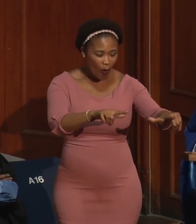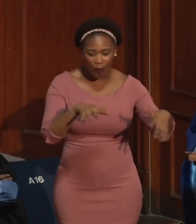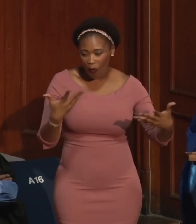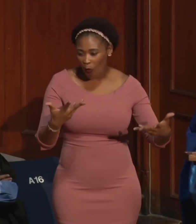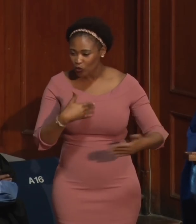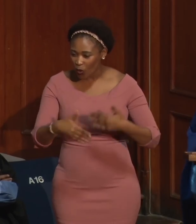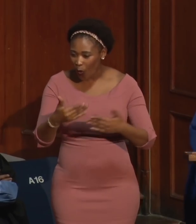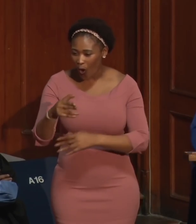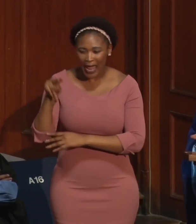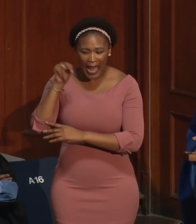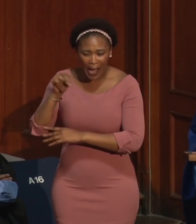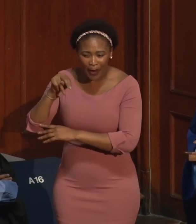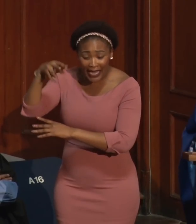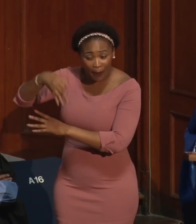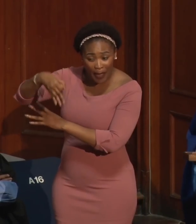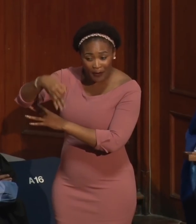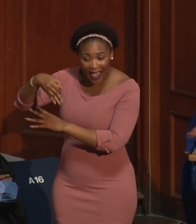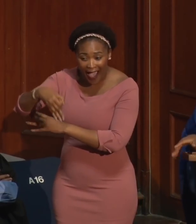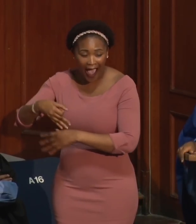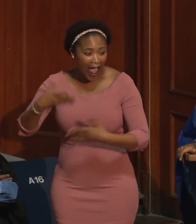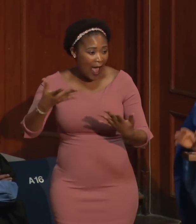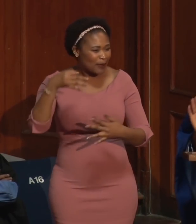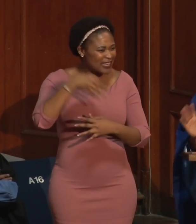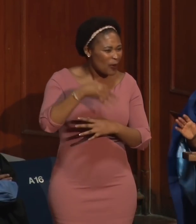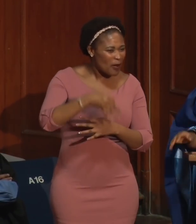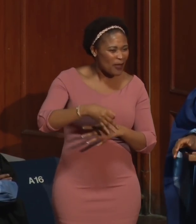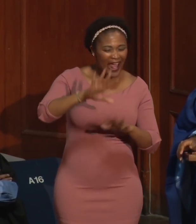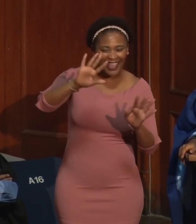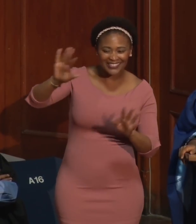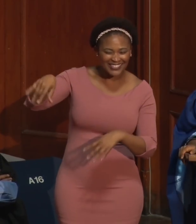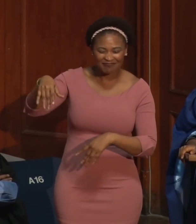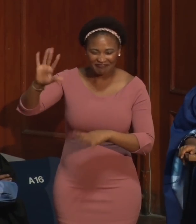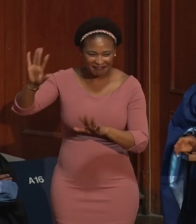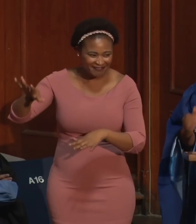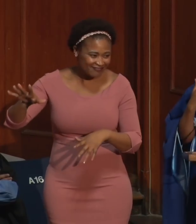on. Namibia always tops it, but it's not there today.